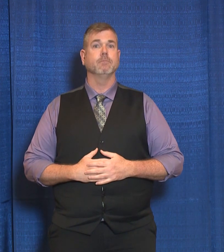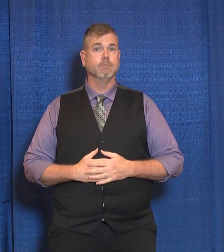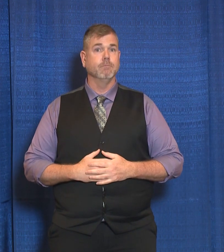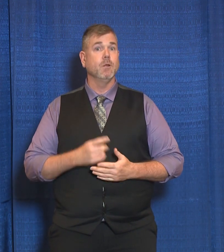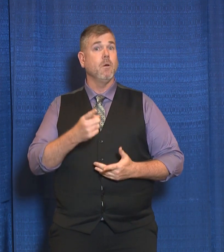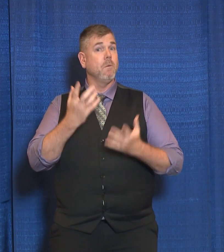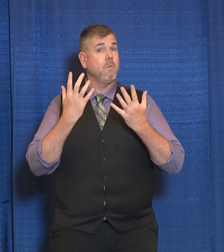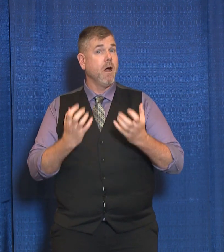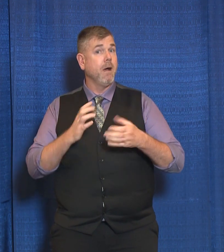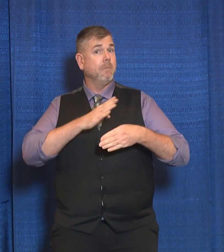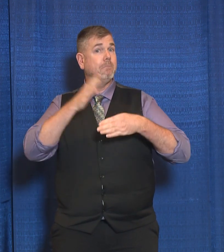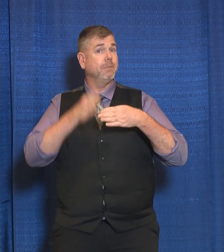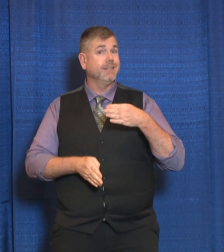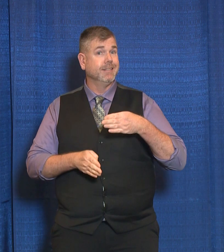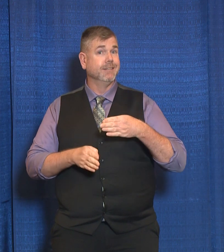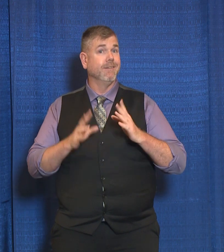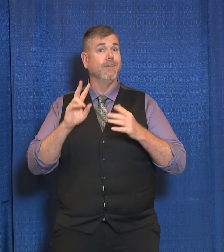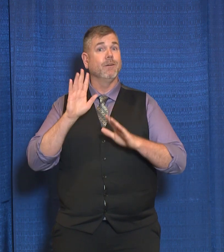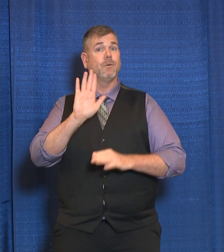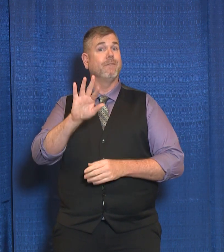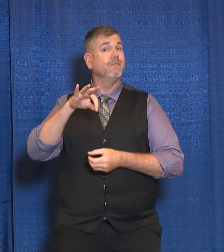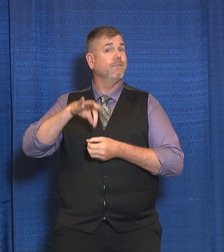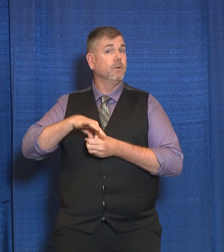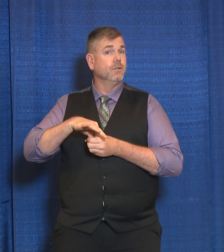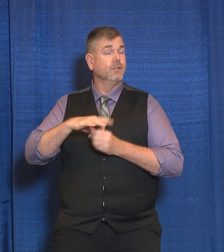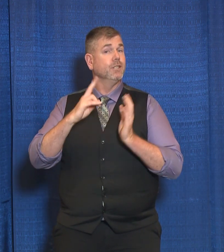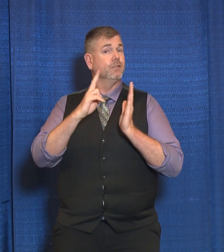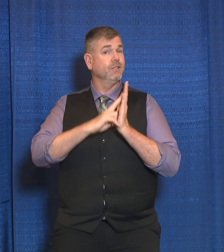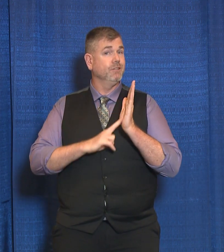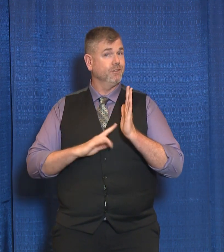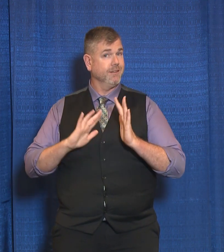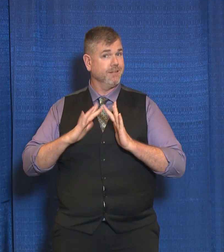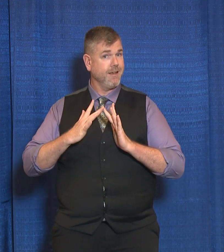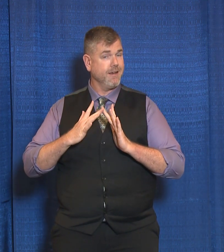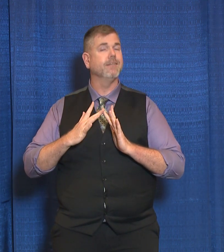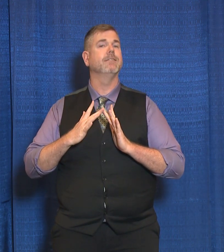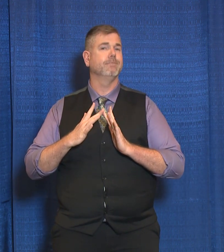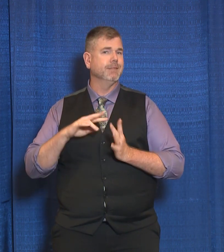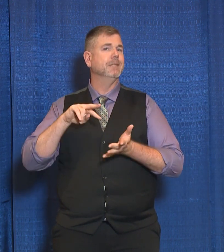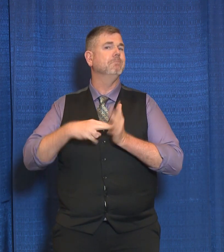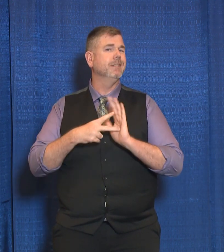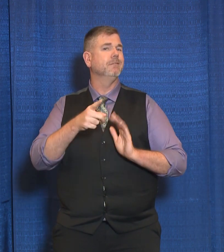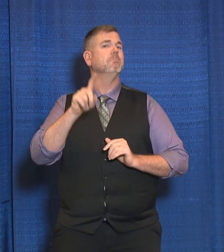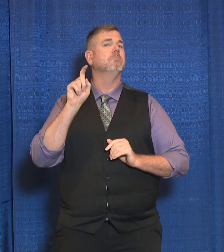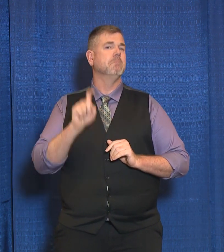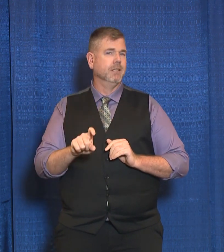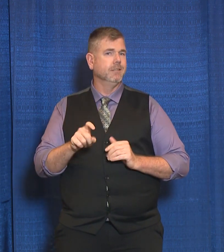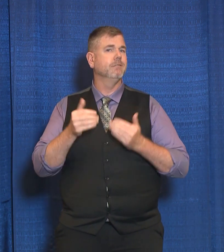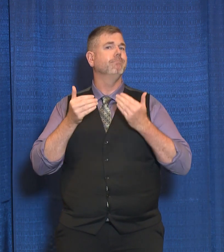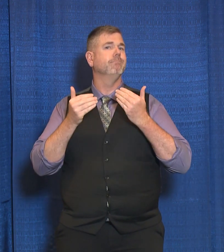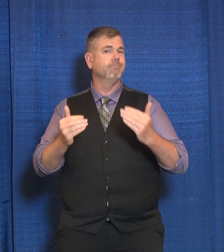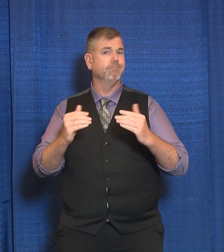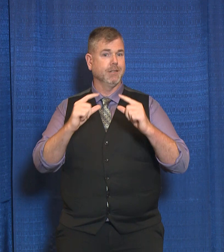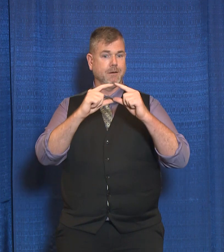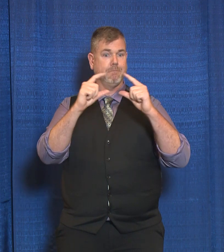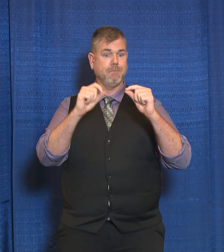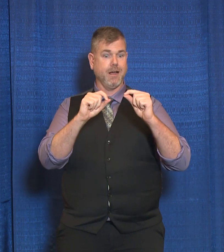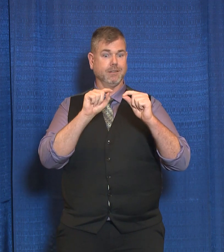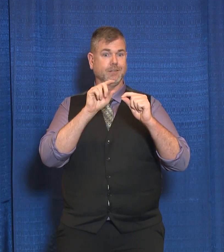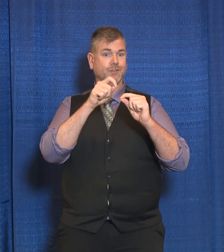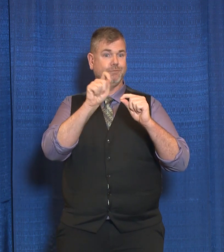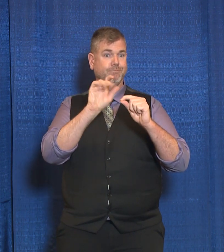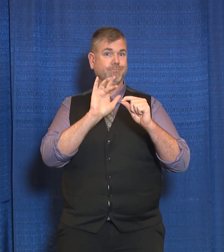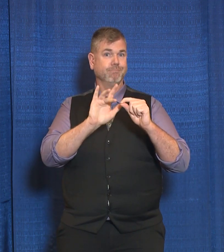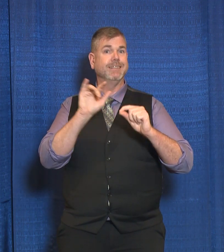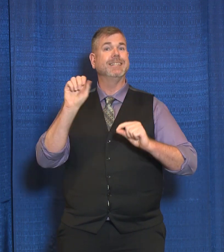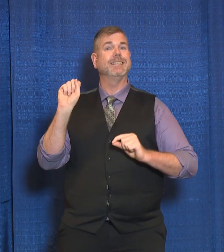In order to complete your voter registration online, you must select Yes to consent to the use of your Department of Motor